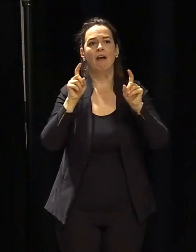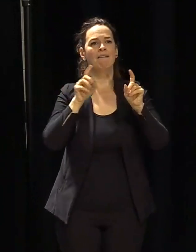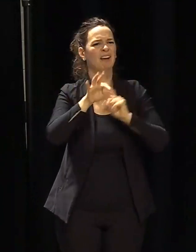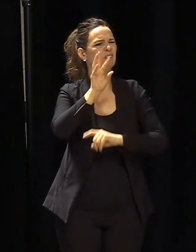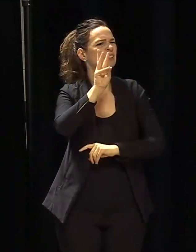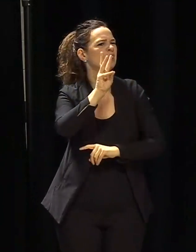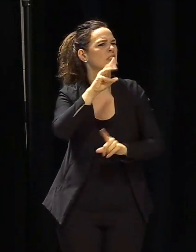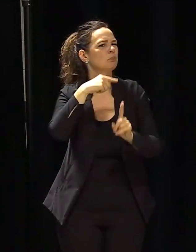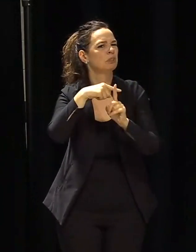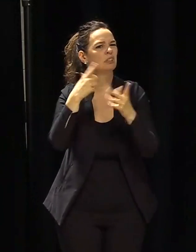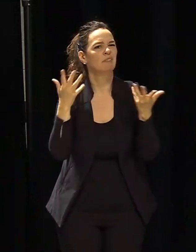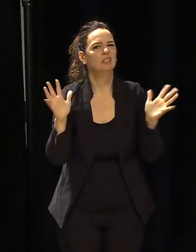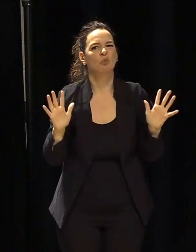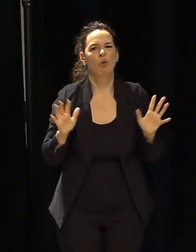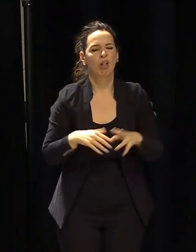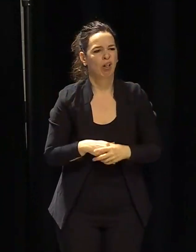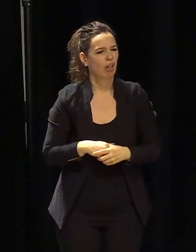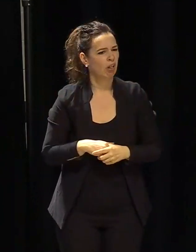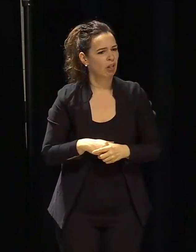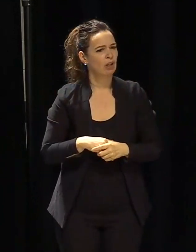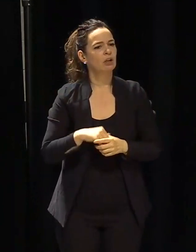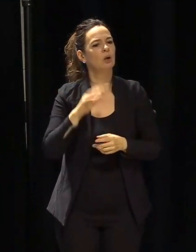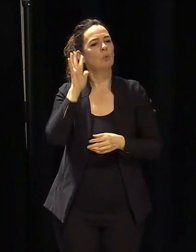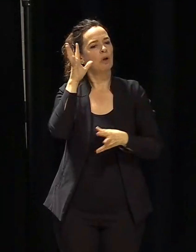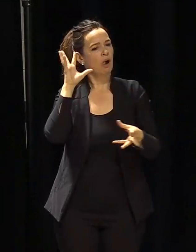in tomorrow's data or the day after.